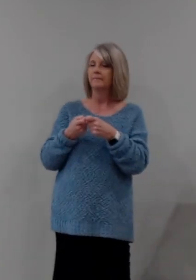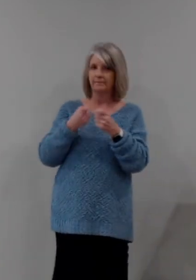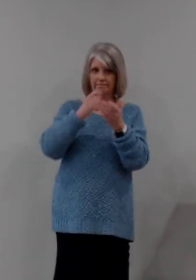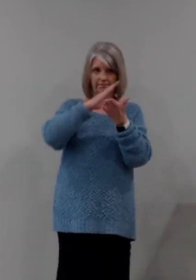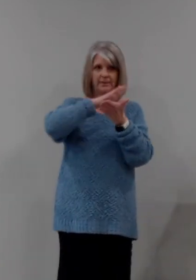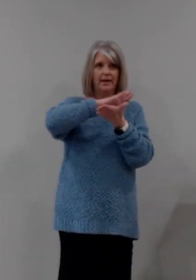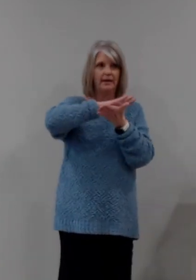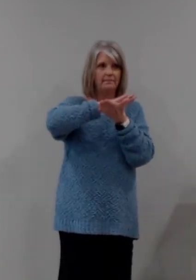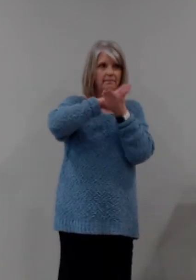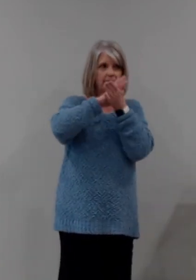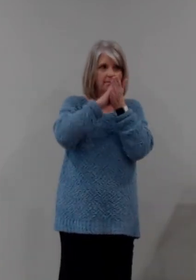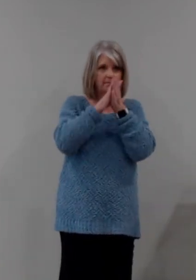Okay.